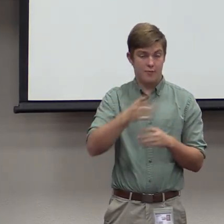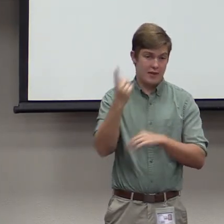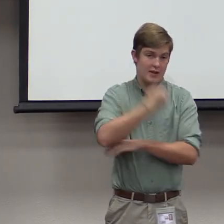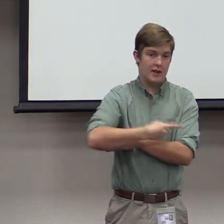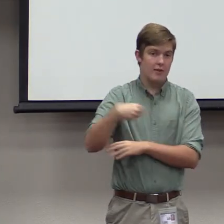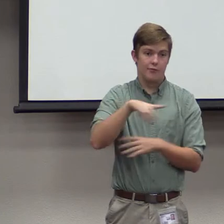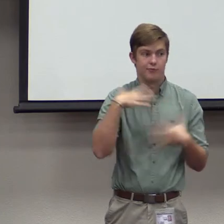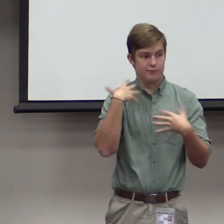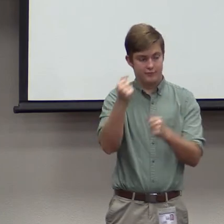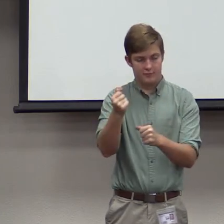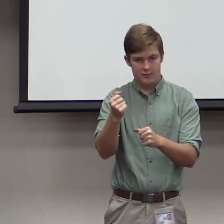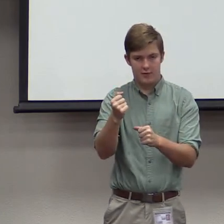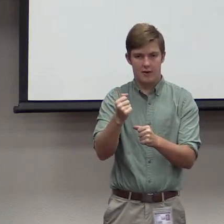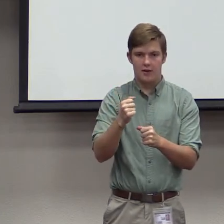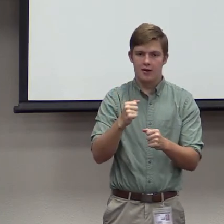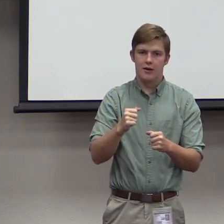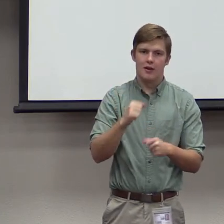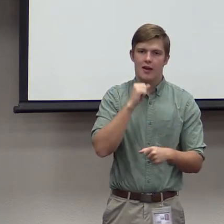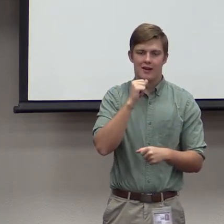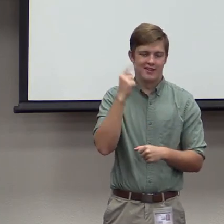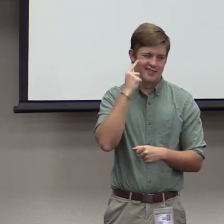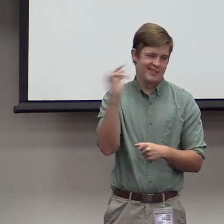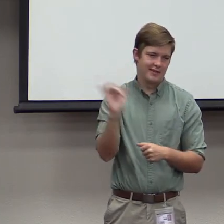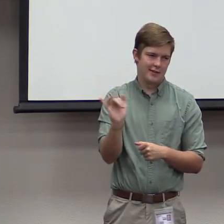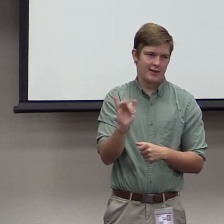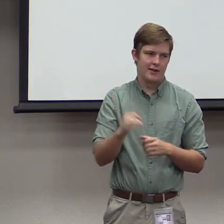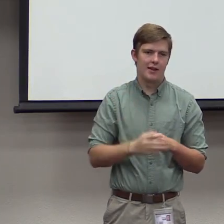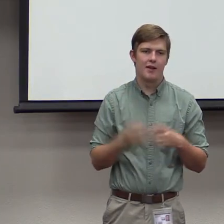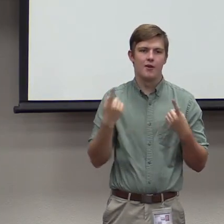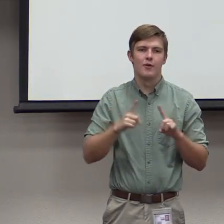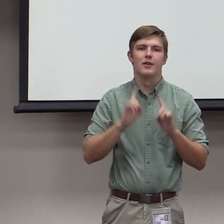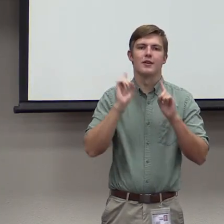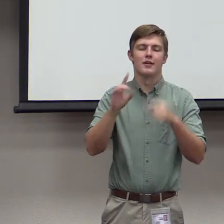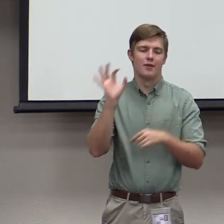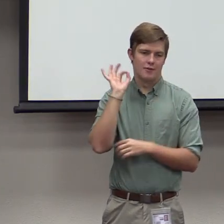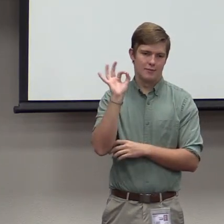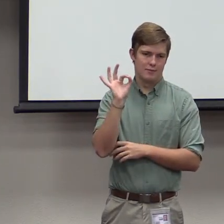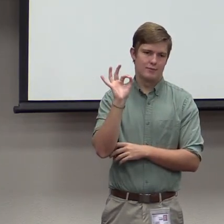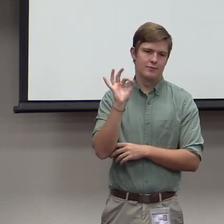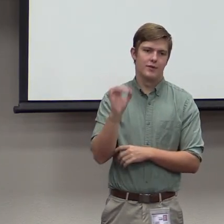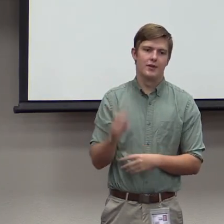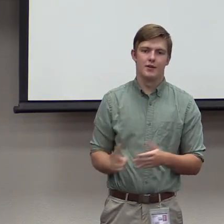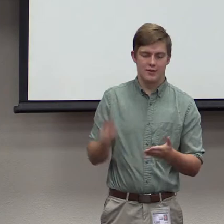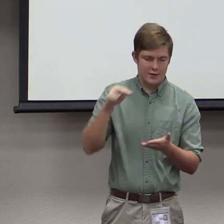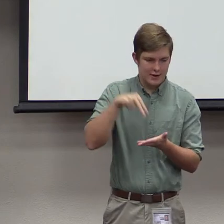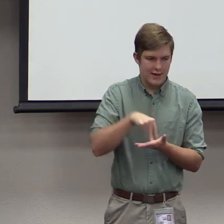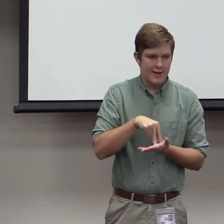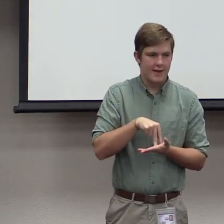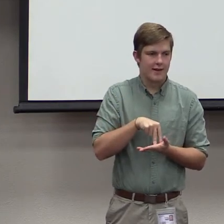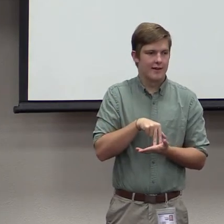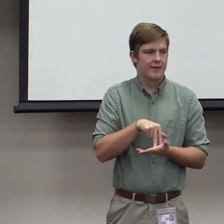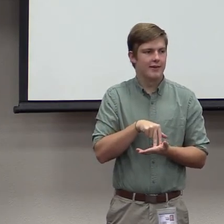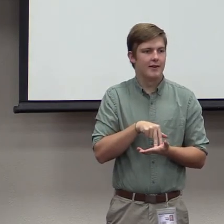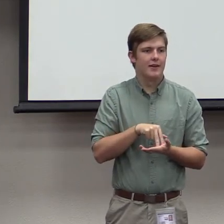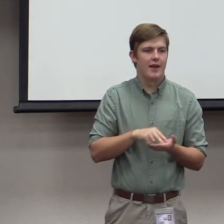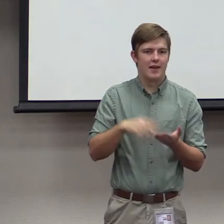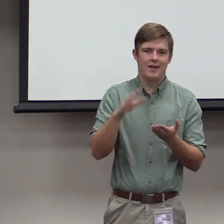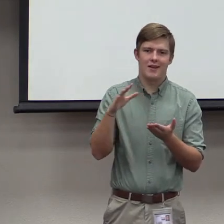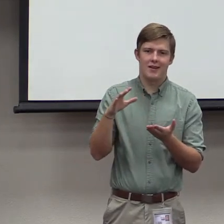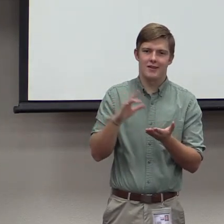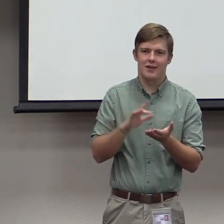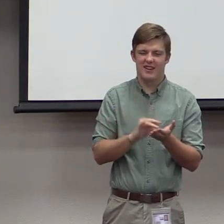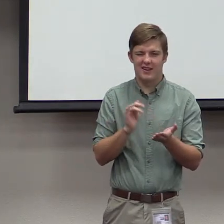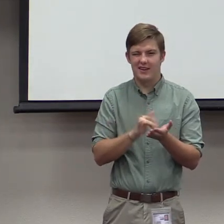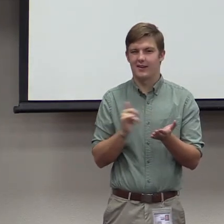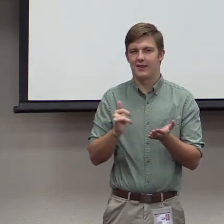this place, and it won't sound like that when you get up to preach. You get up, and you take that for granted